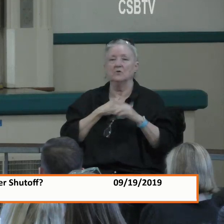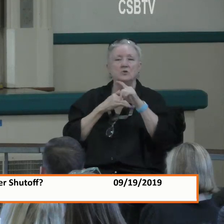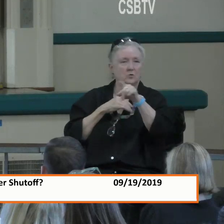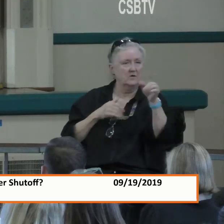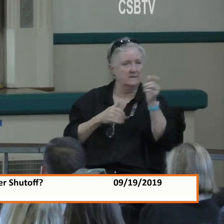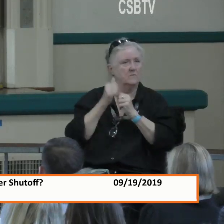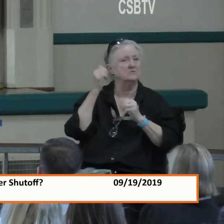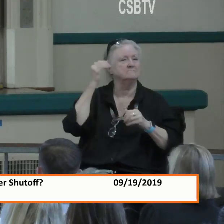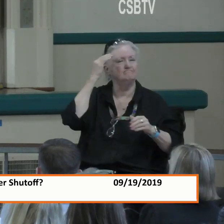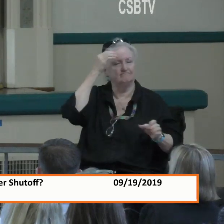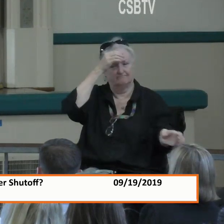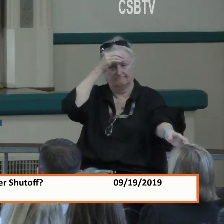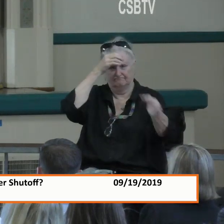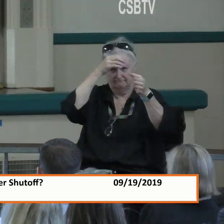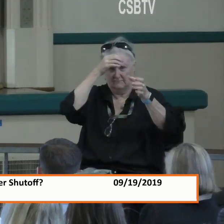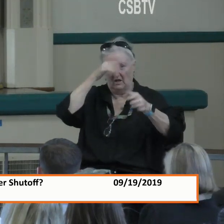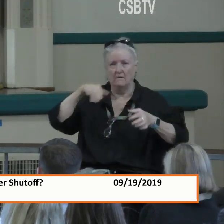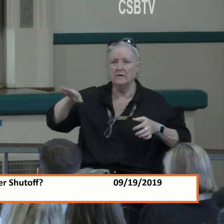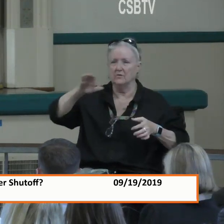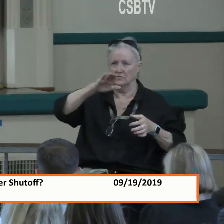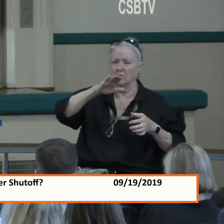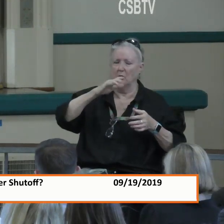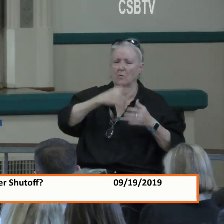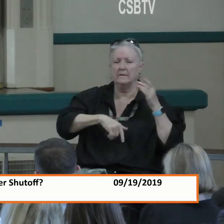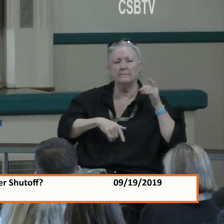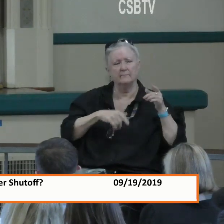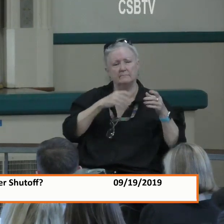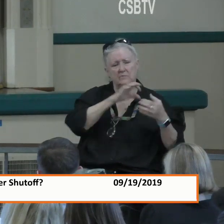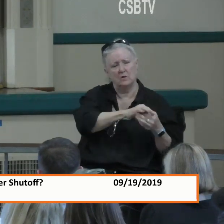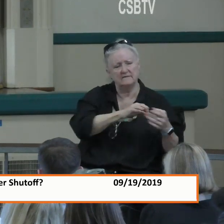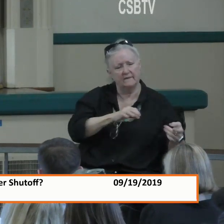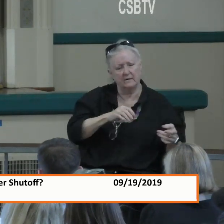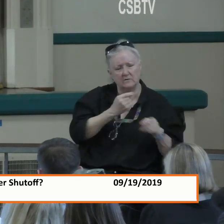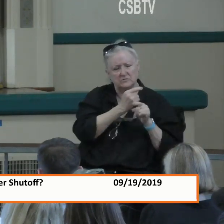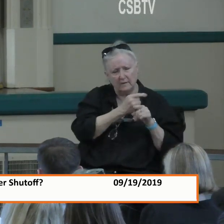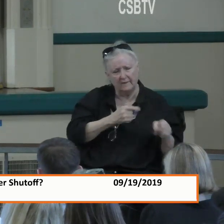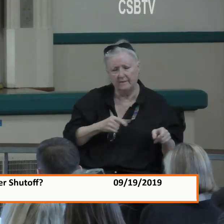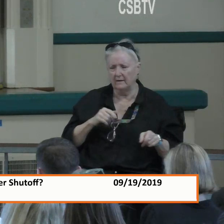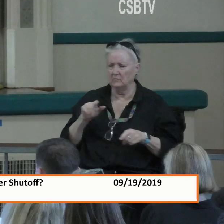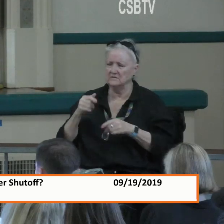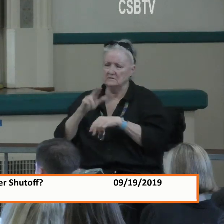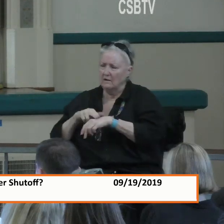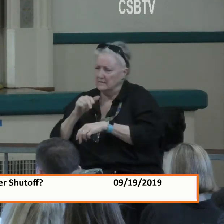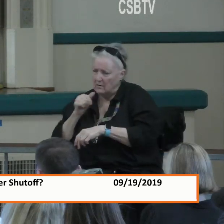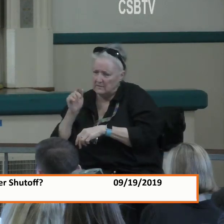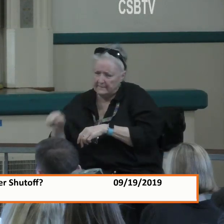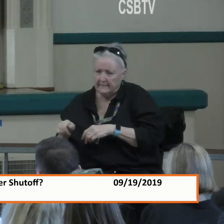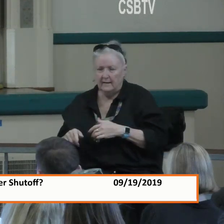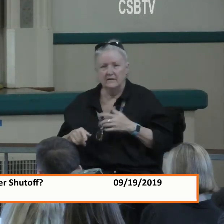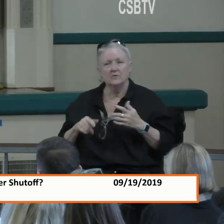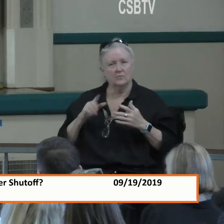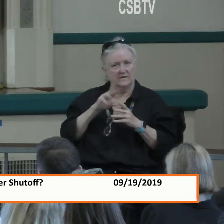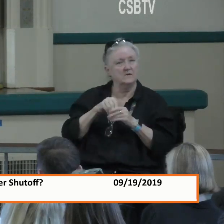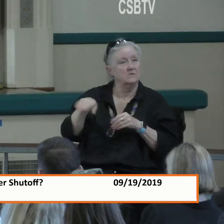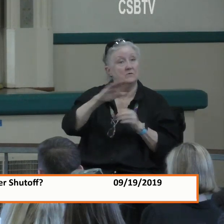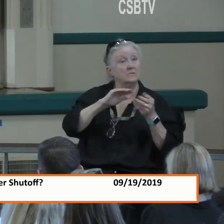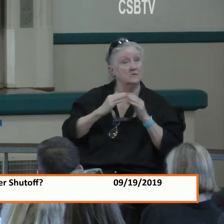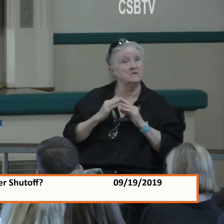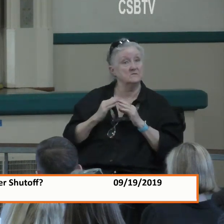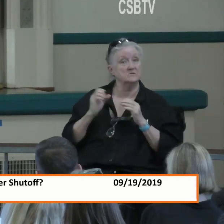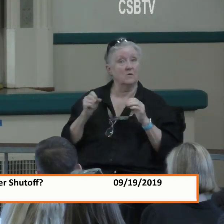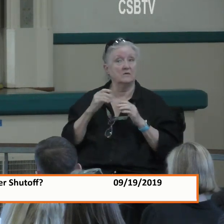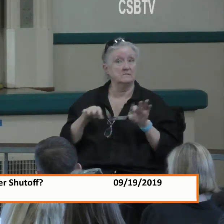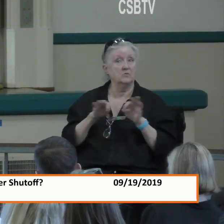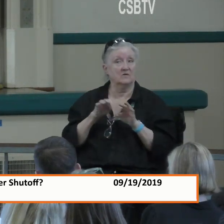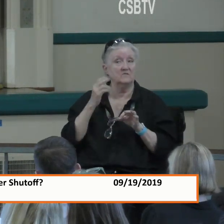most knowledgeable about what belongs, doesn't belong, what's normal, what's not normal within your communities. And it's really important that if you